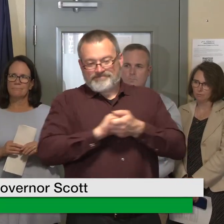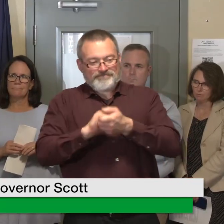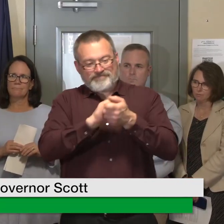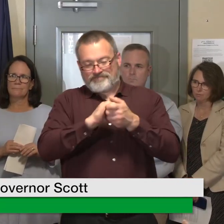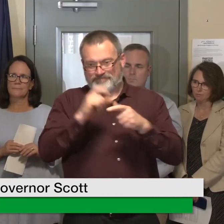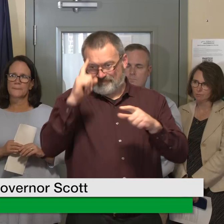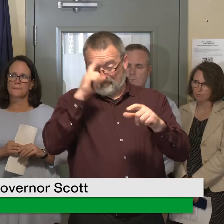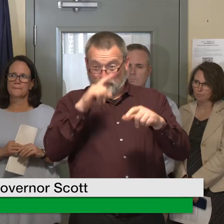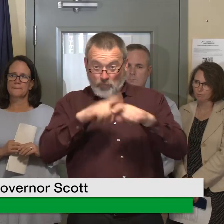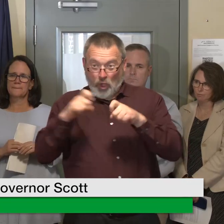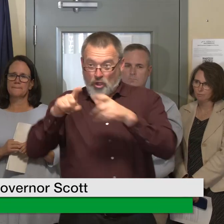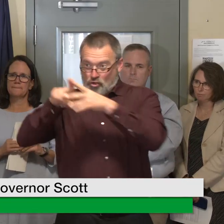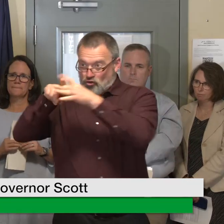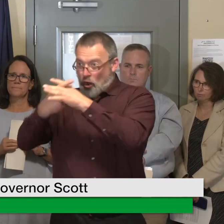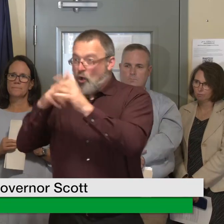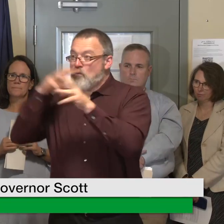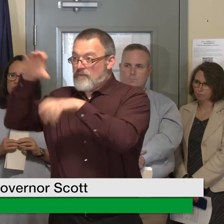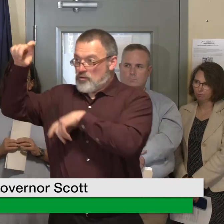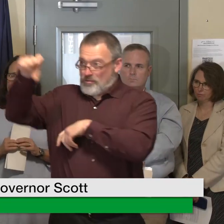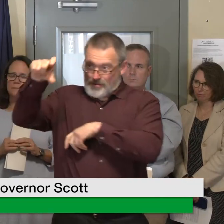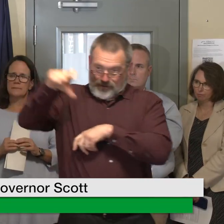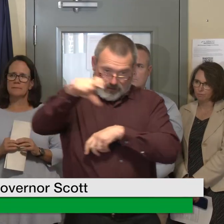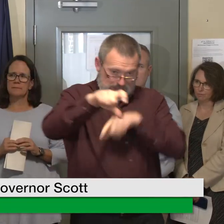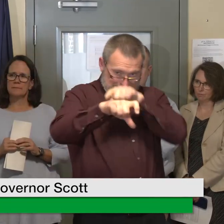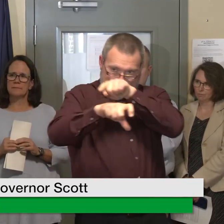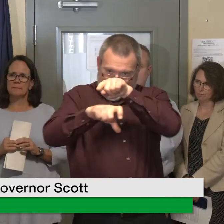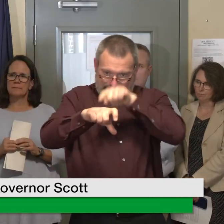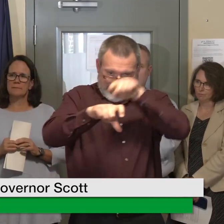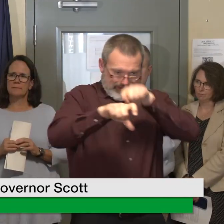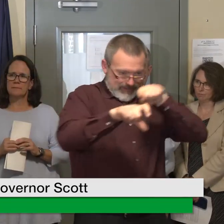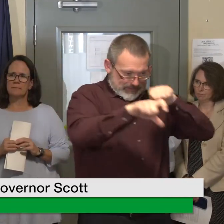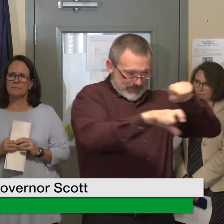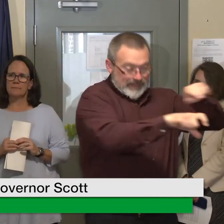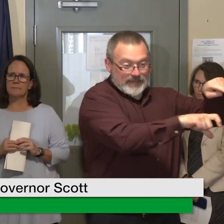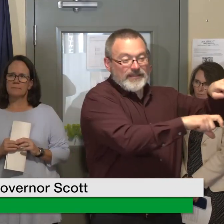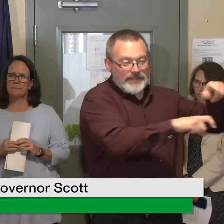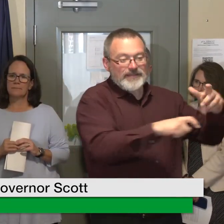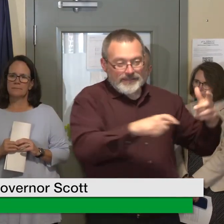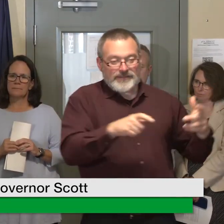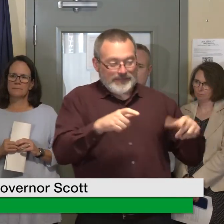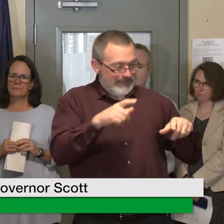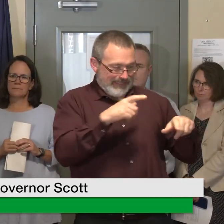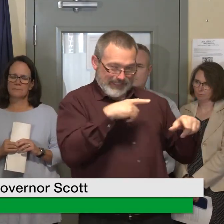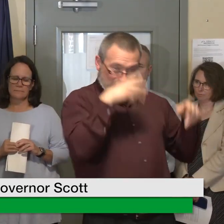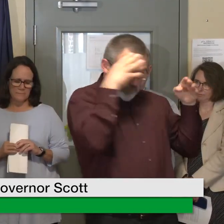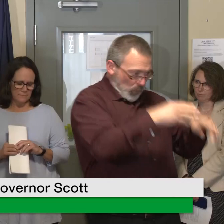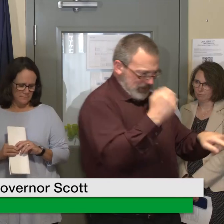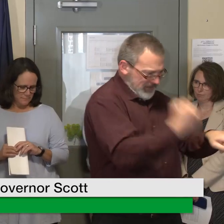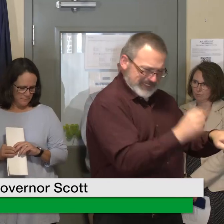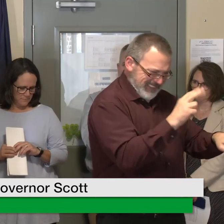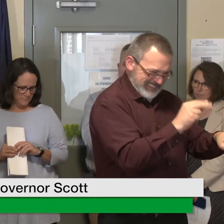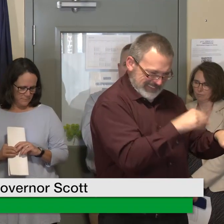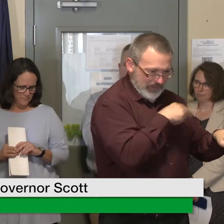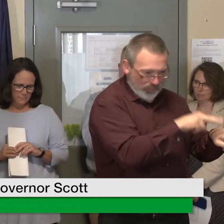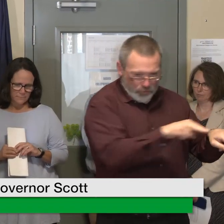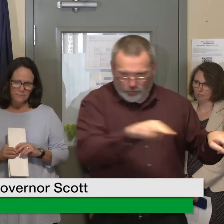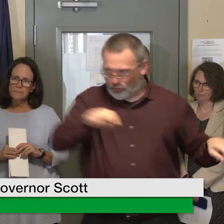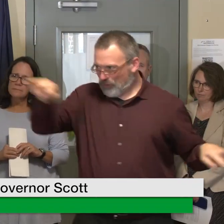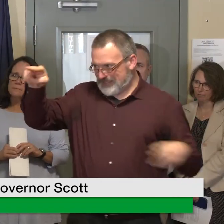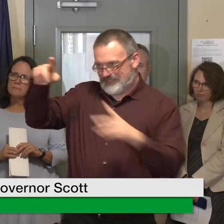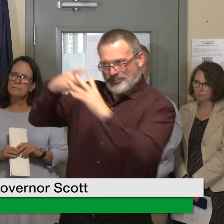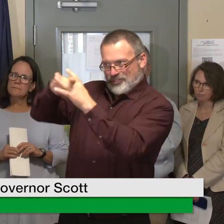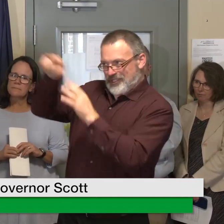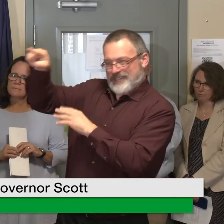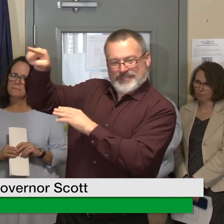to be successful, both downstream and upstream. So I think every little bit helps, and that's why we've taken the